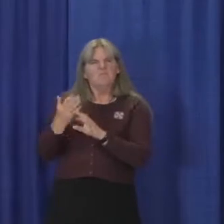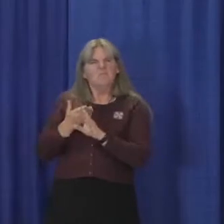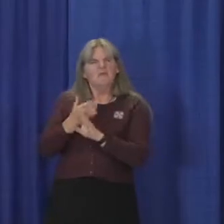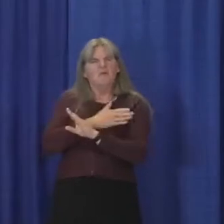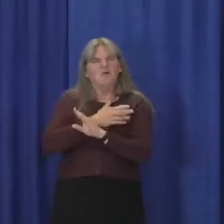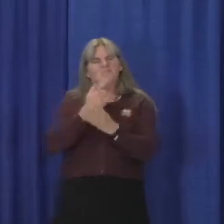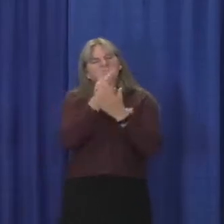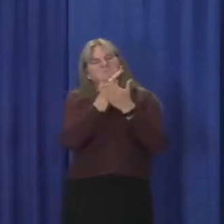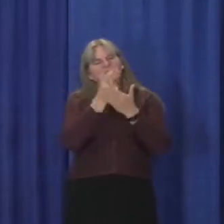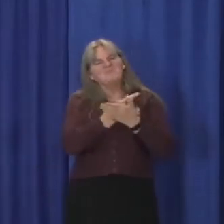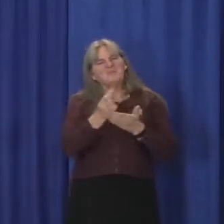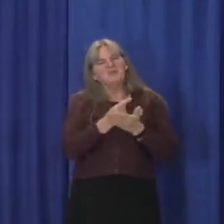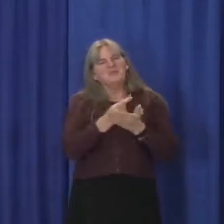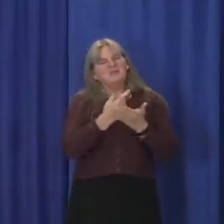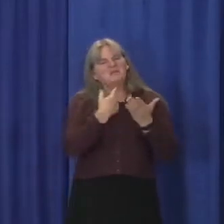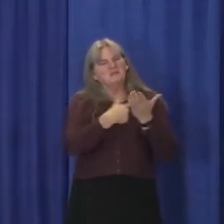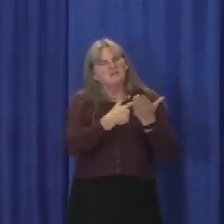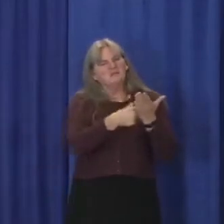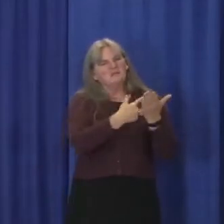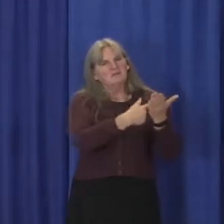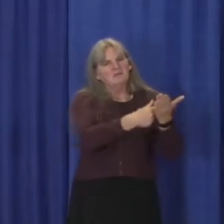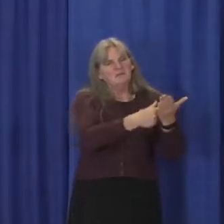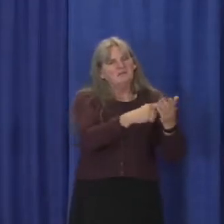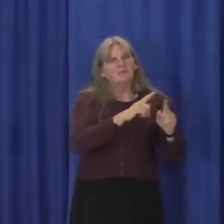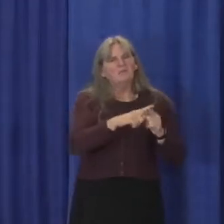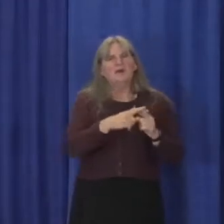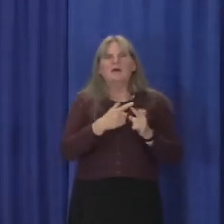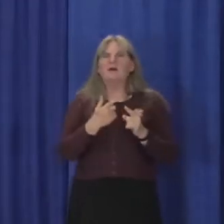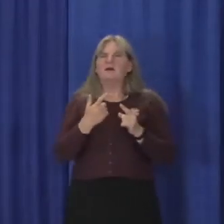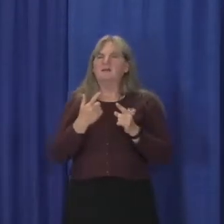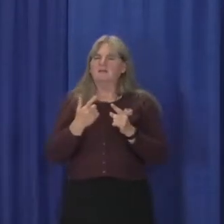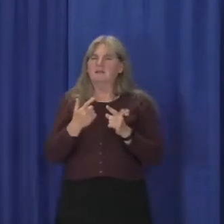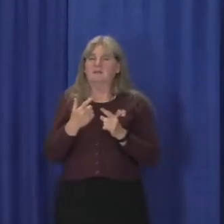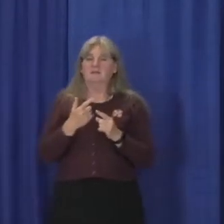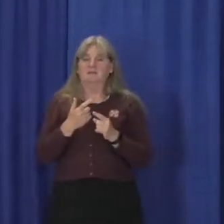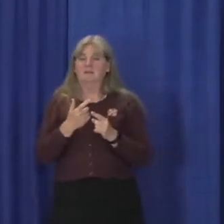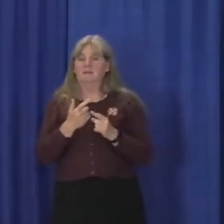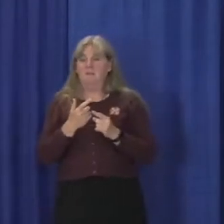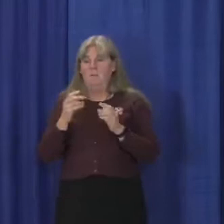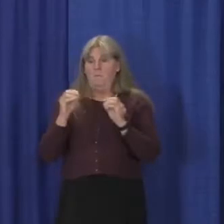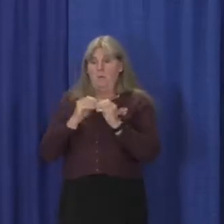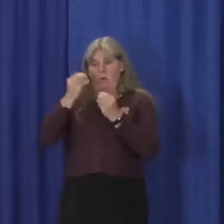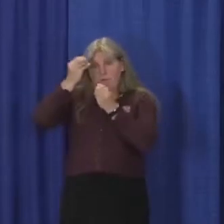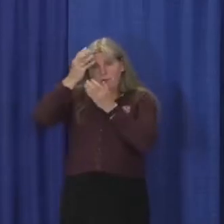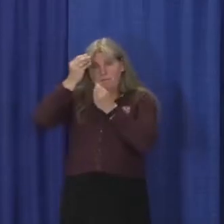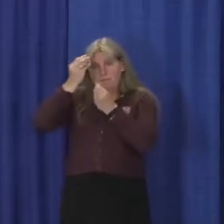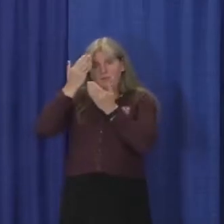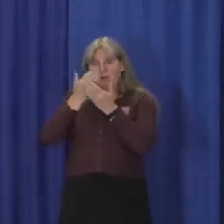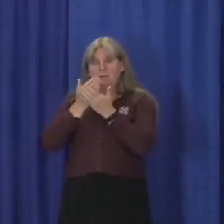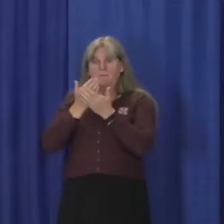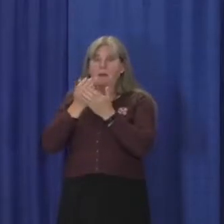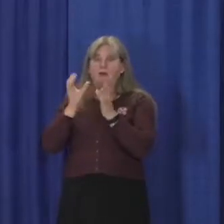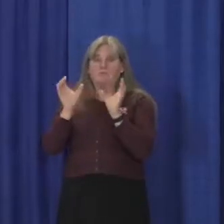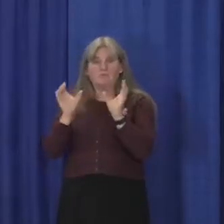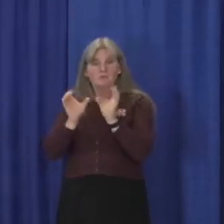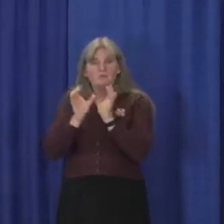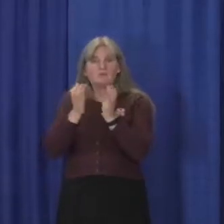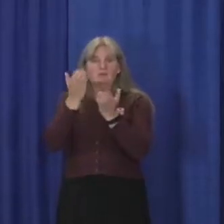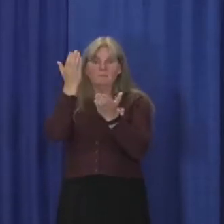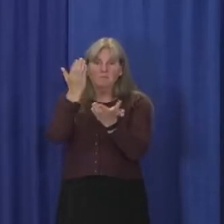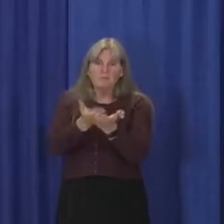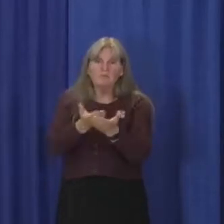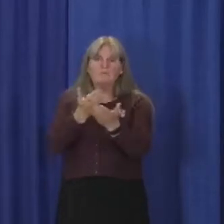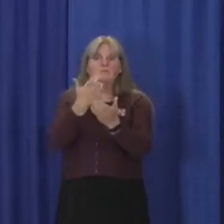times, now a little bit more scaled back. But as soon as we have any more information to tell you about the